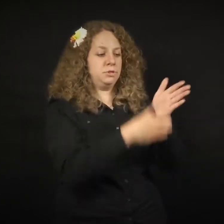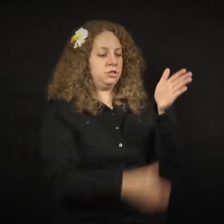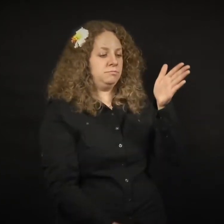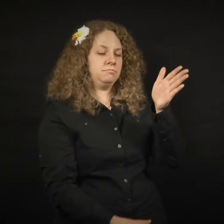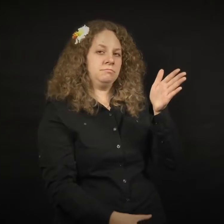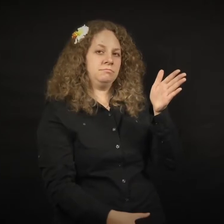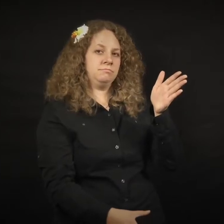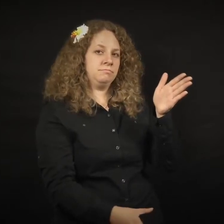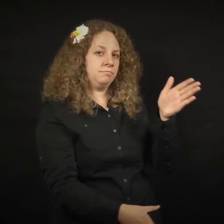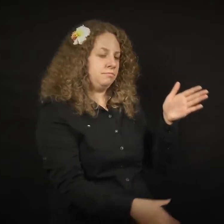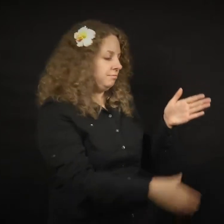Chapter.